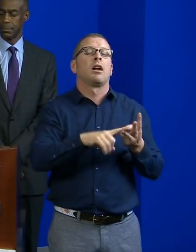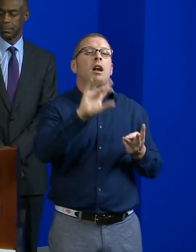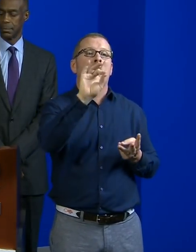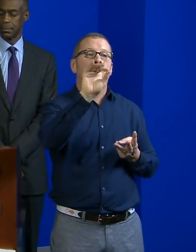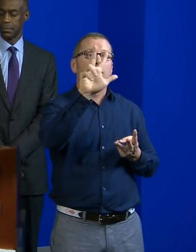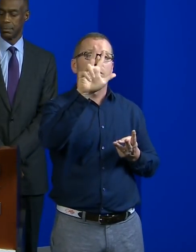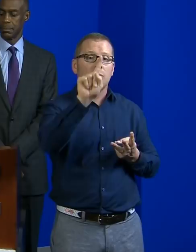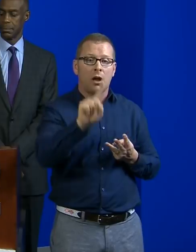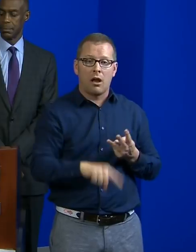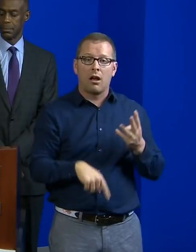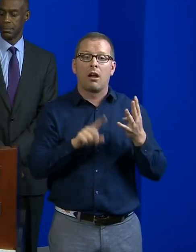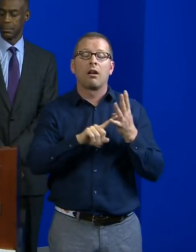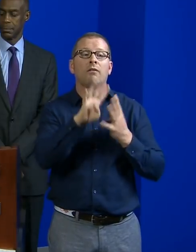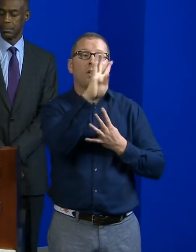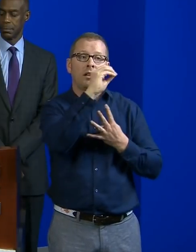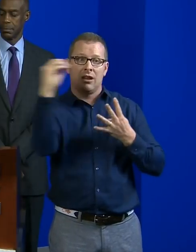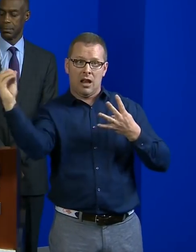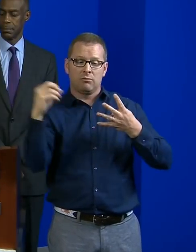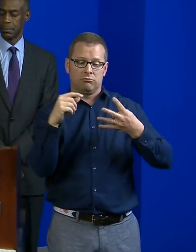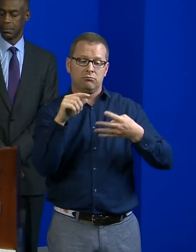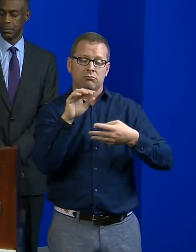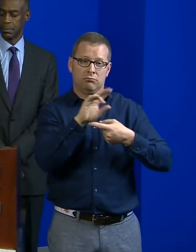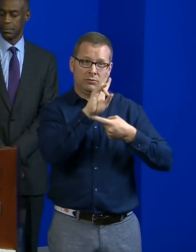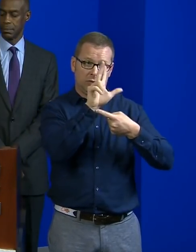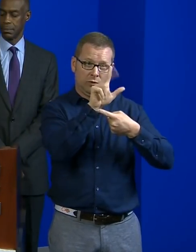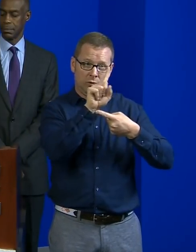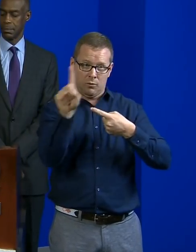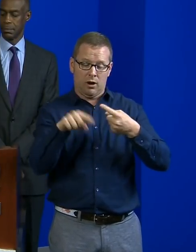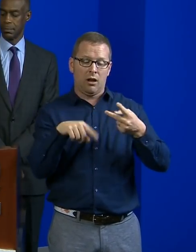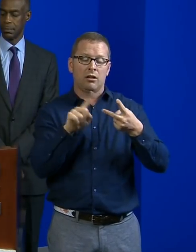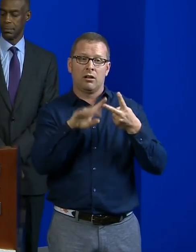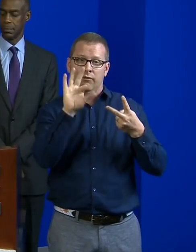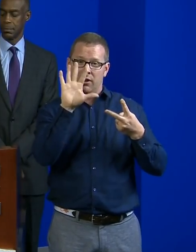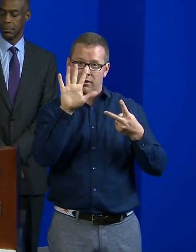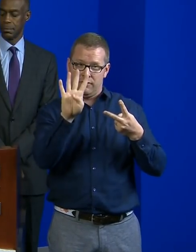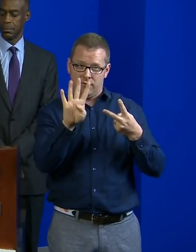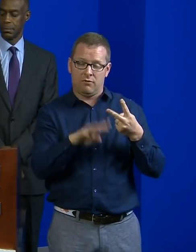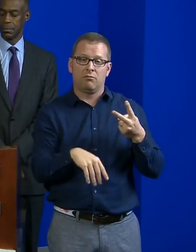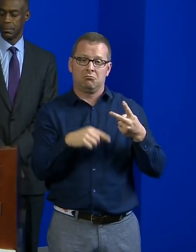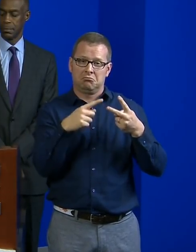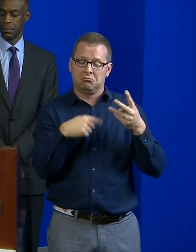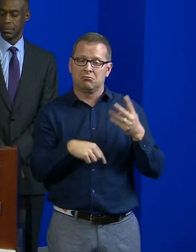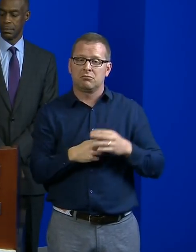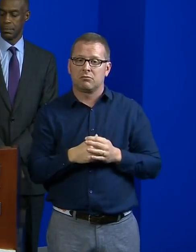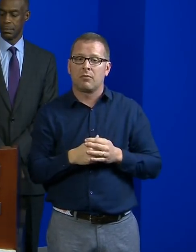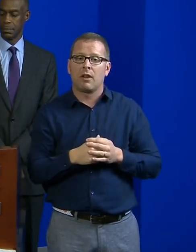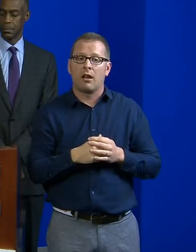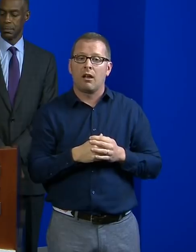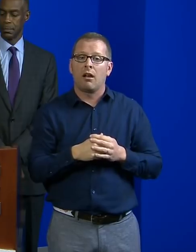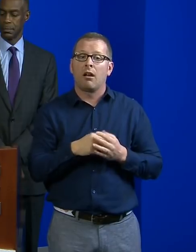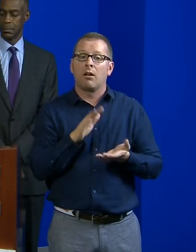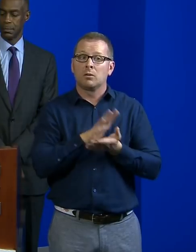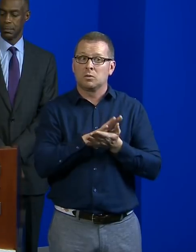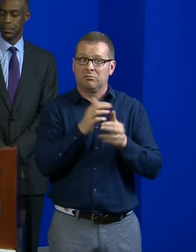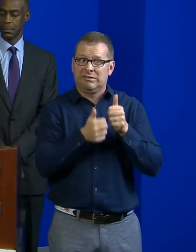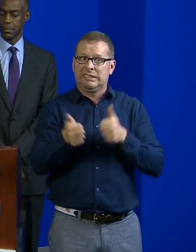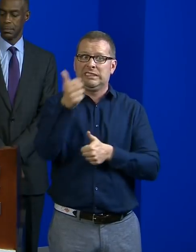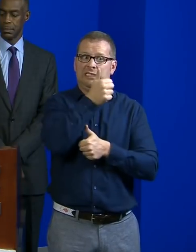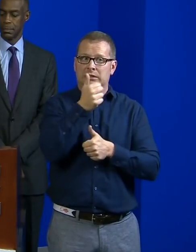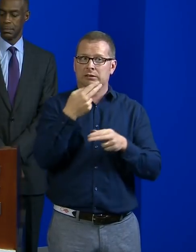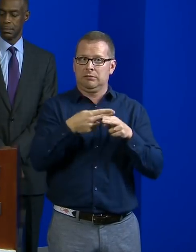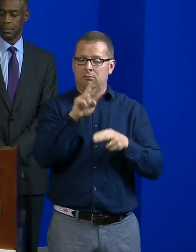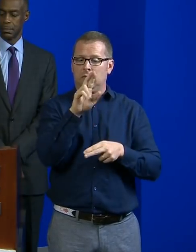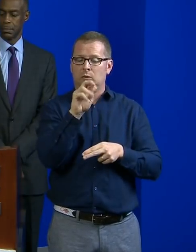morning. School Superintendent Robert Runcie has announced that Broward District schools will be closed on Thursday and Friday